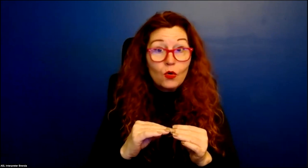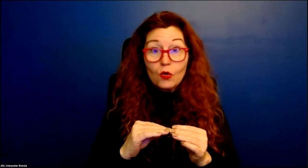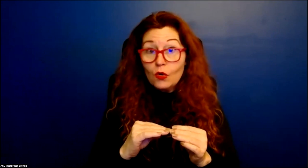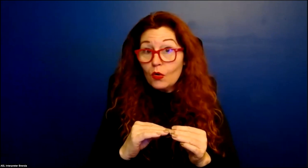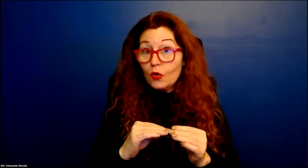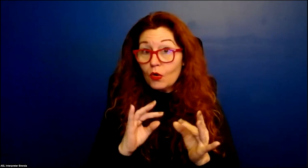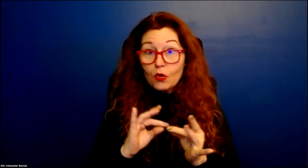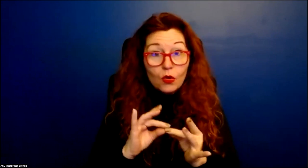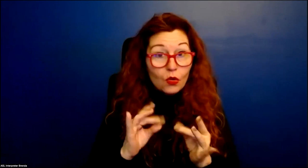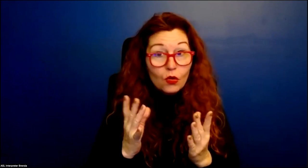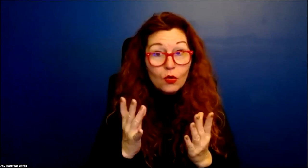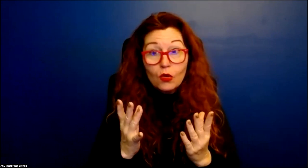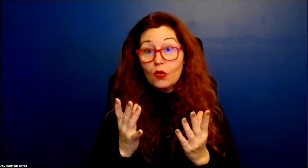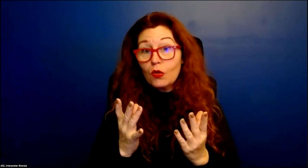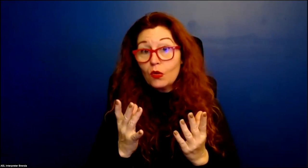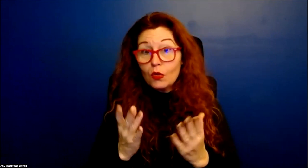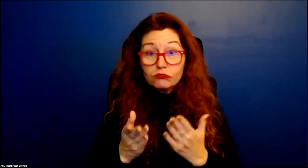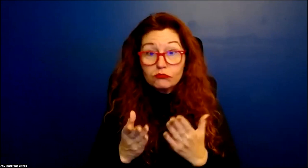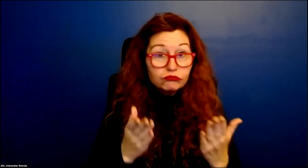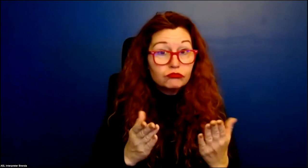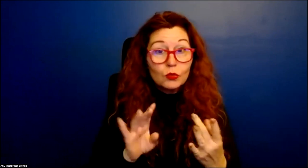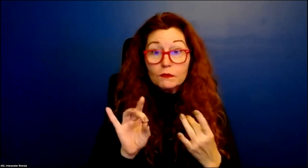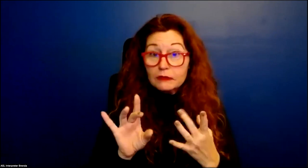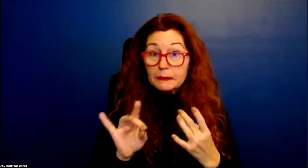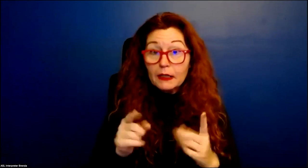suggestions or any feedback for Nancy?